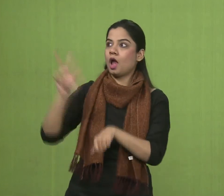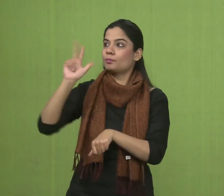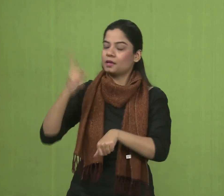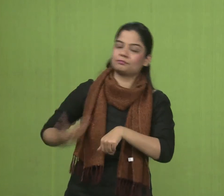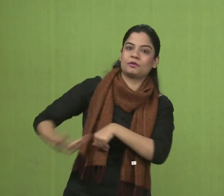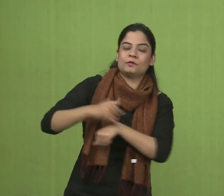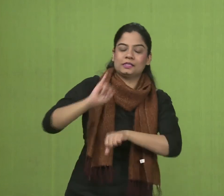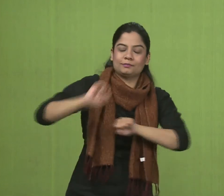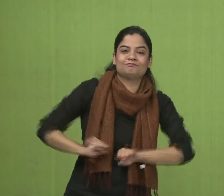6.